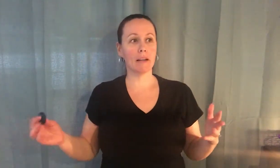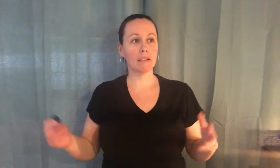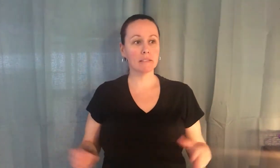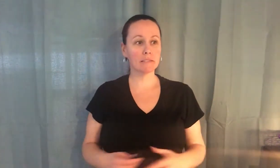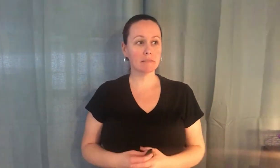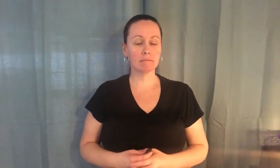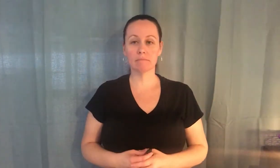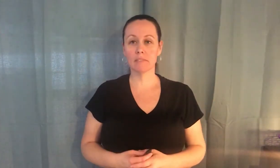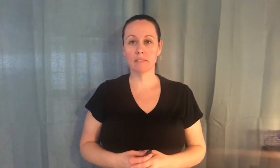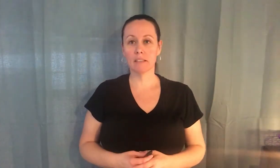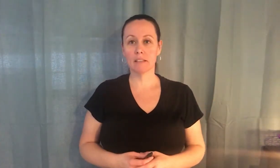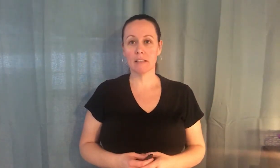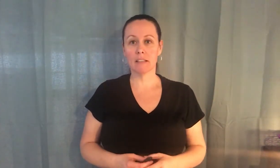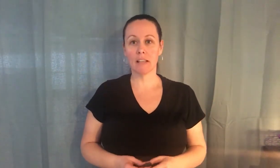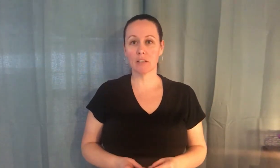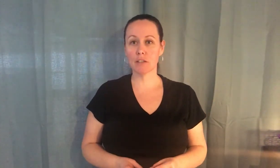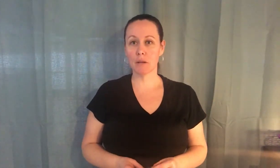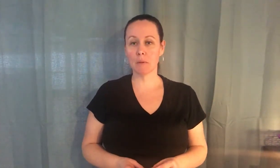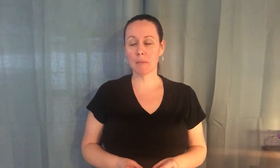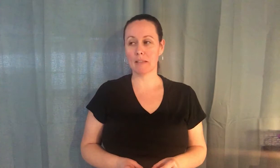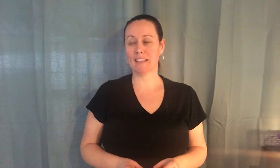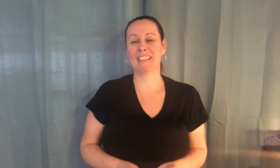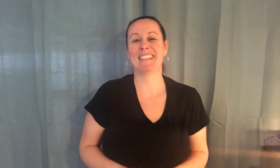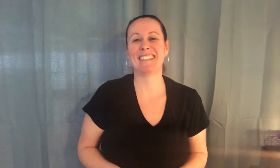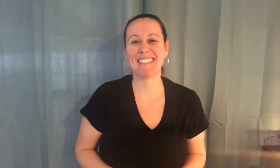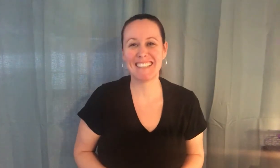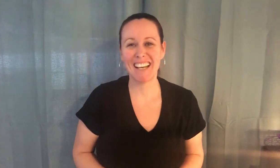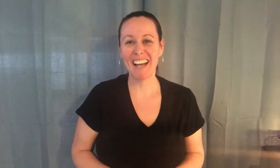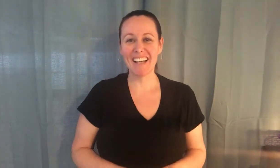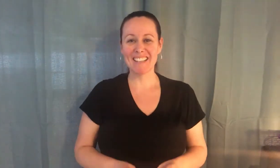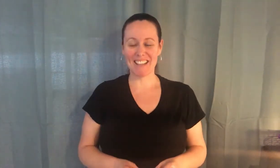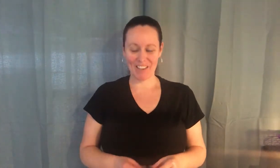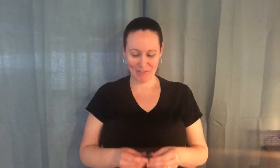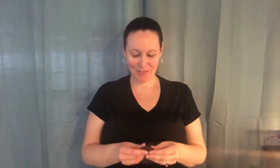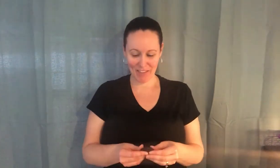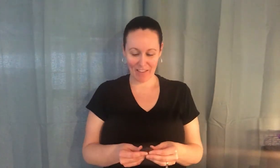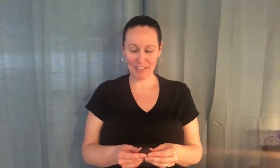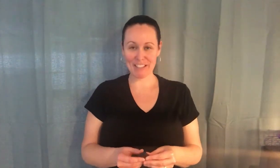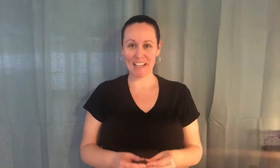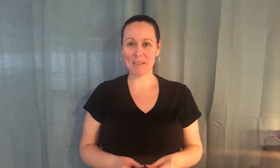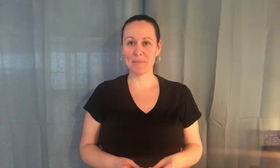next year I will be. So have a good day.